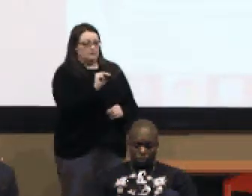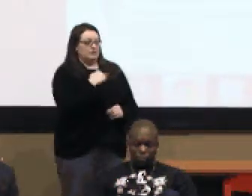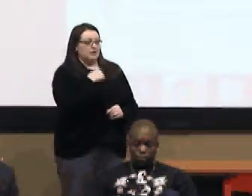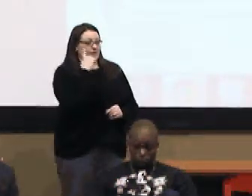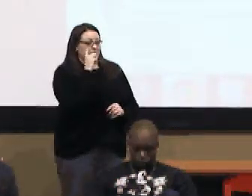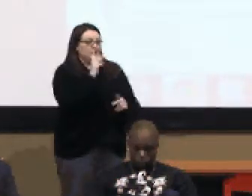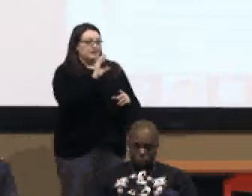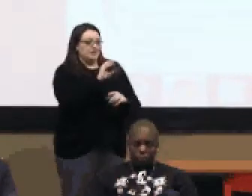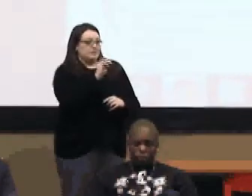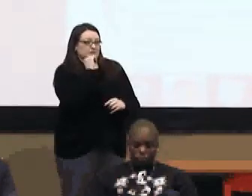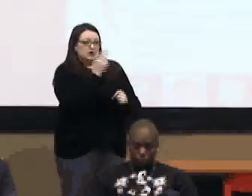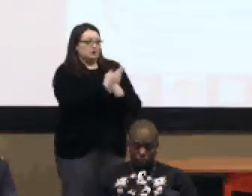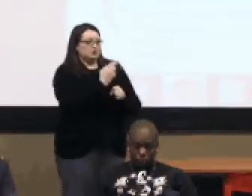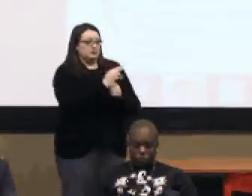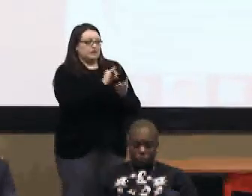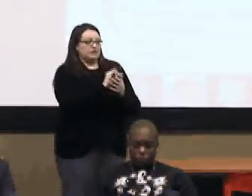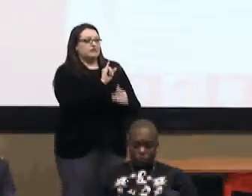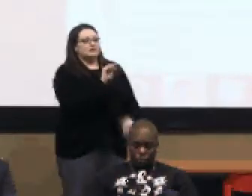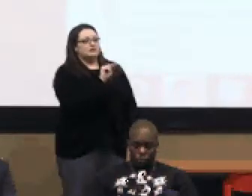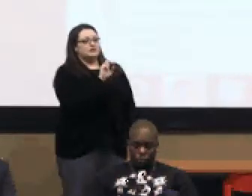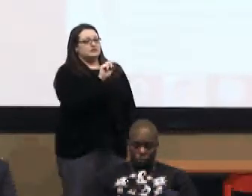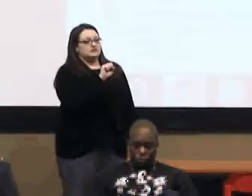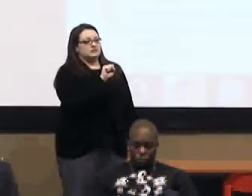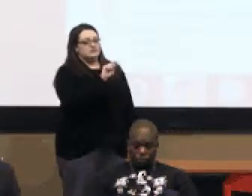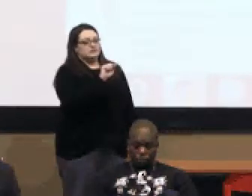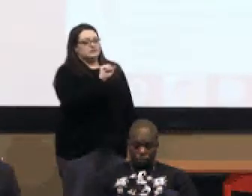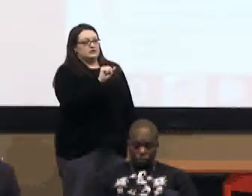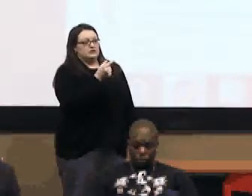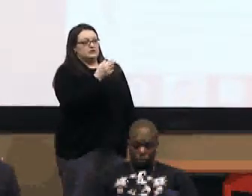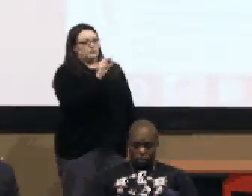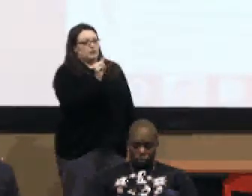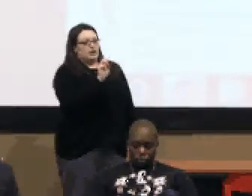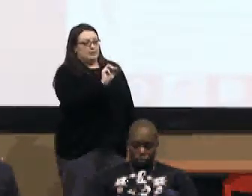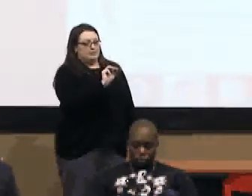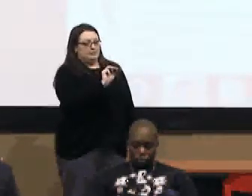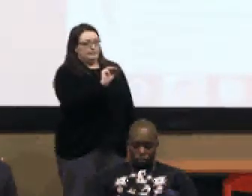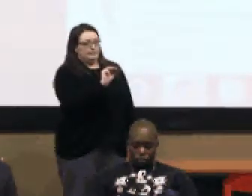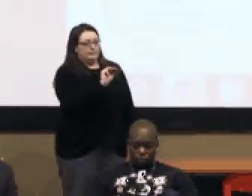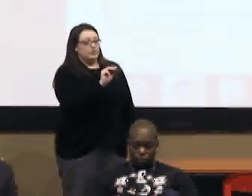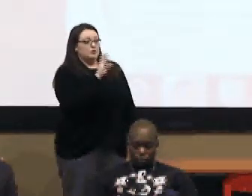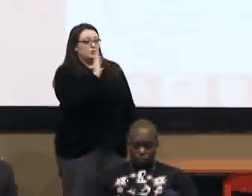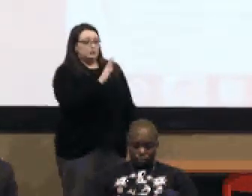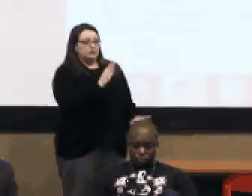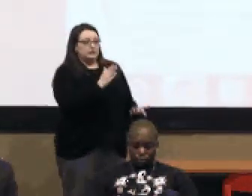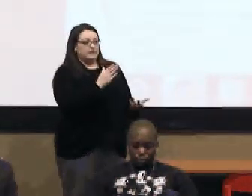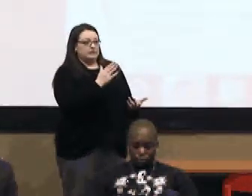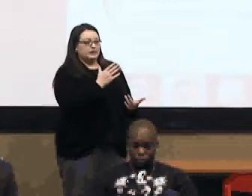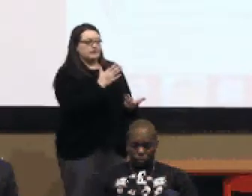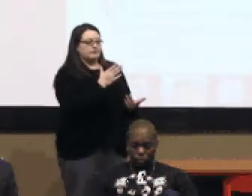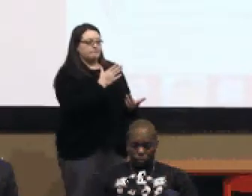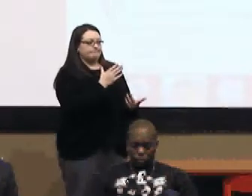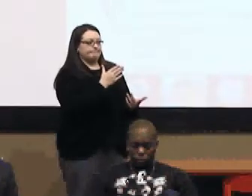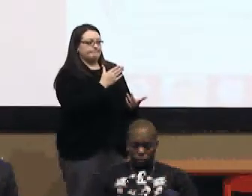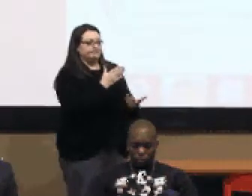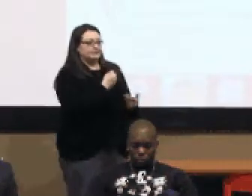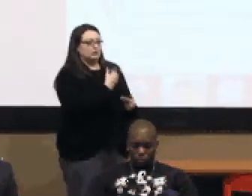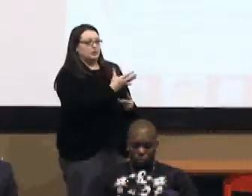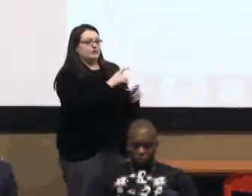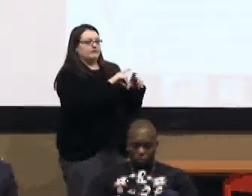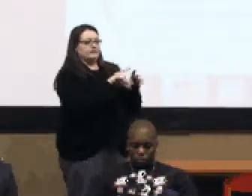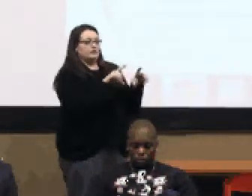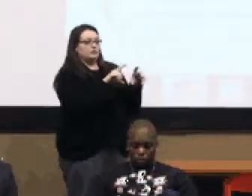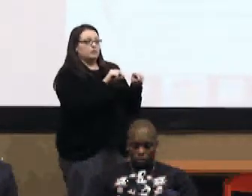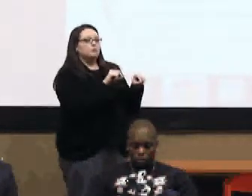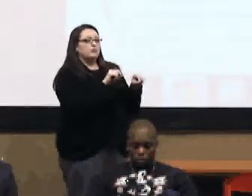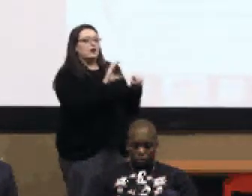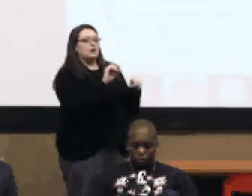underutilizing Instagram kind of on the whole. So one thing we do is we incentivize our customers to share their purchases on Instagram by giving them a coupon code